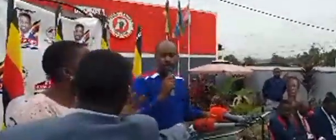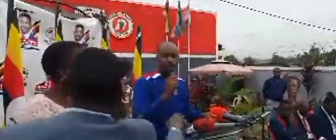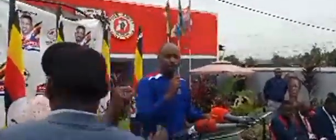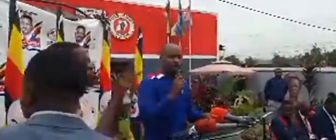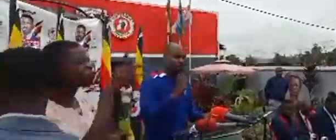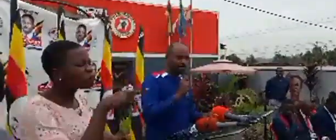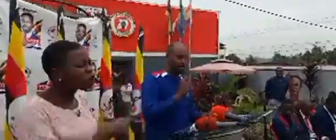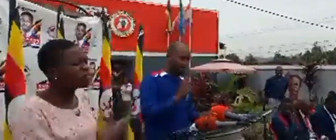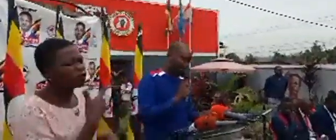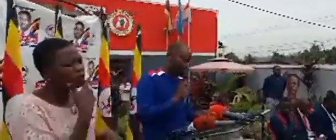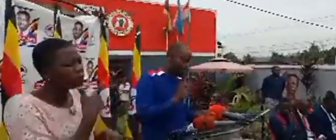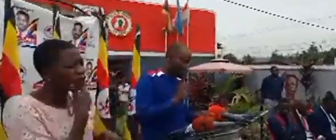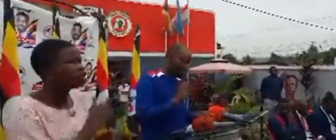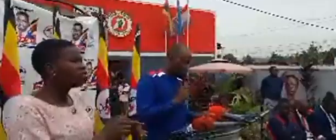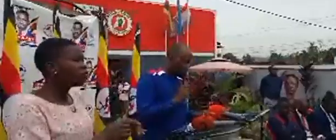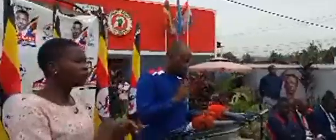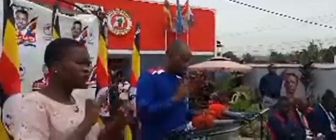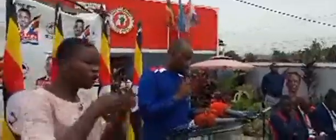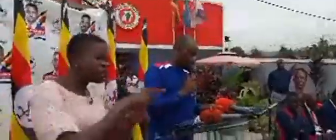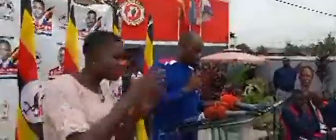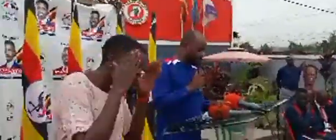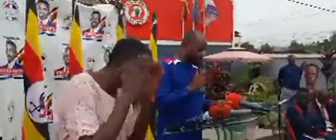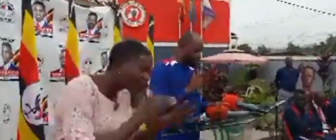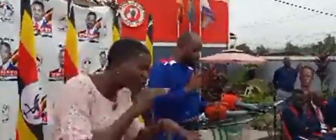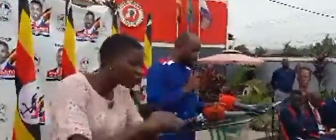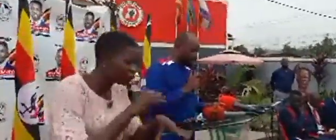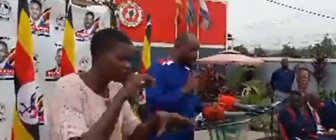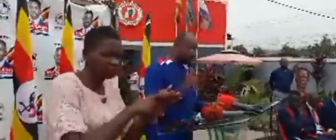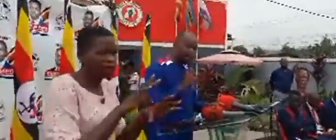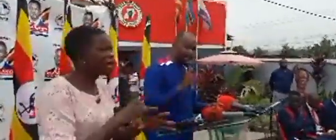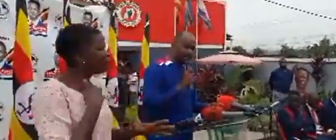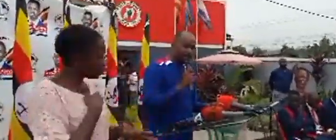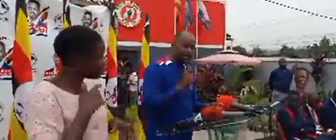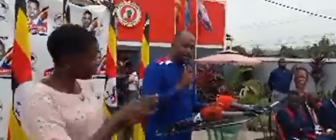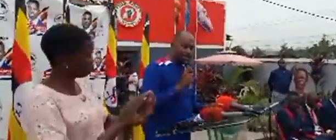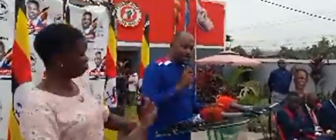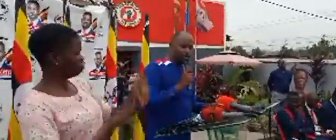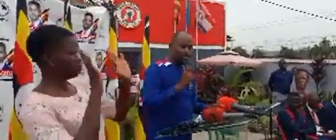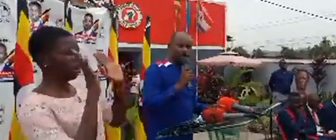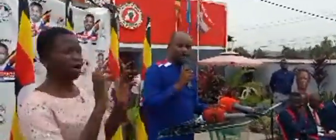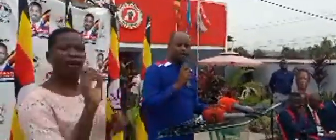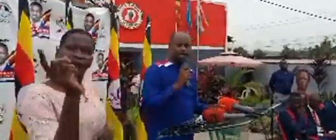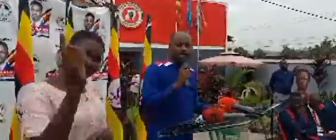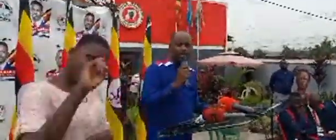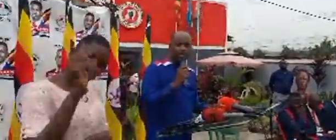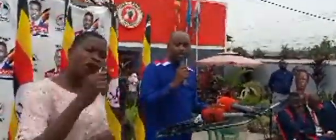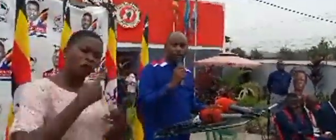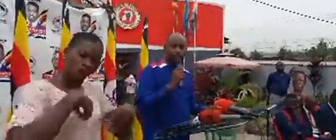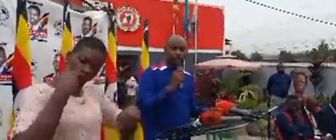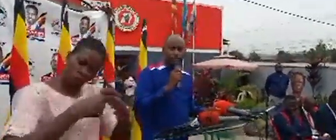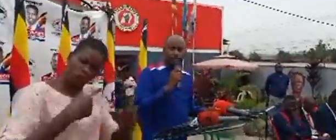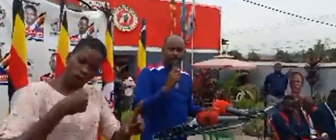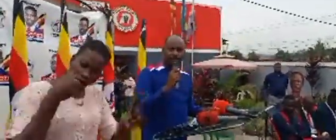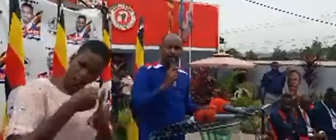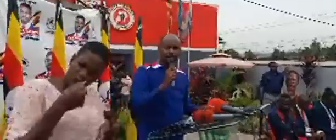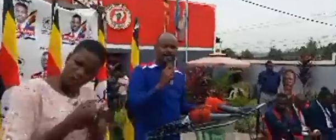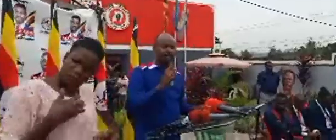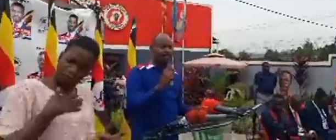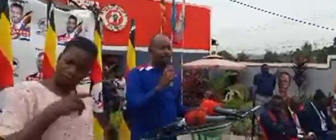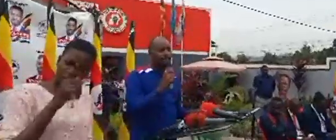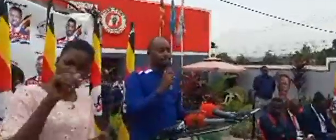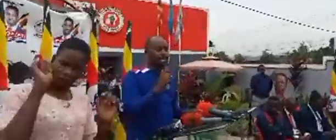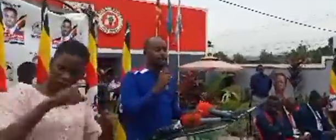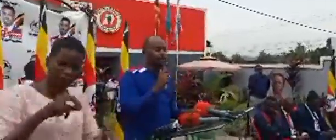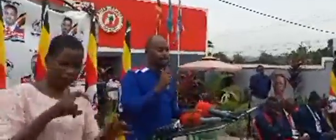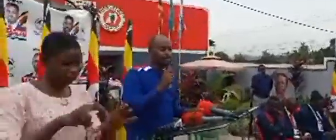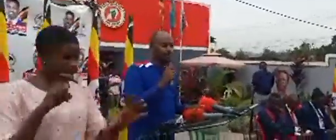Ela, nga president wafe waze, tukuli ila, abatu lunga mia, tebina kwa. Picha wanja, ubu wangu ziwafe, na yate